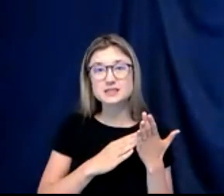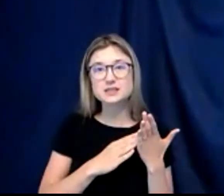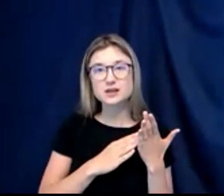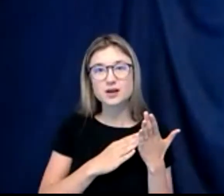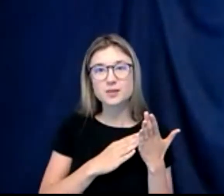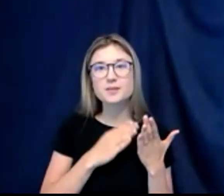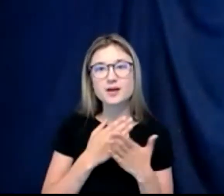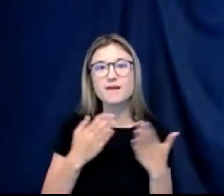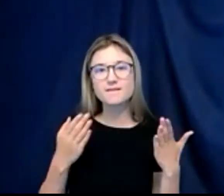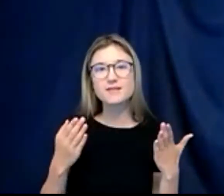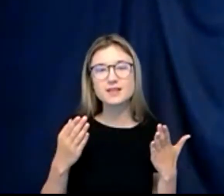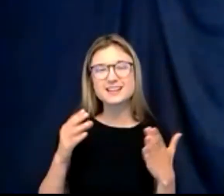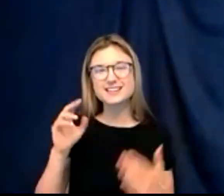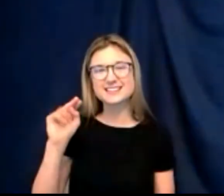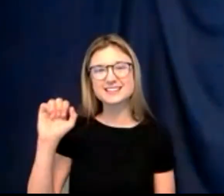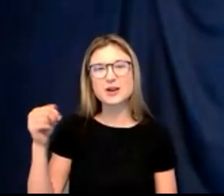orders at me, but anyway,